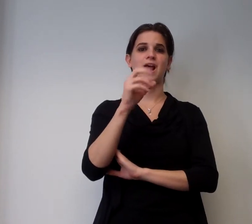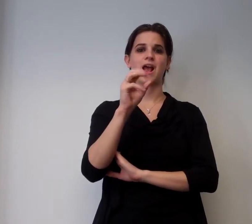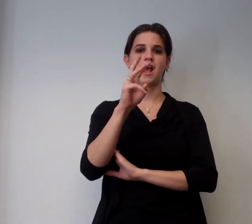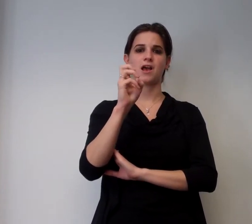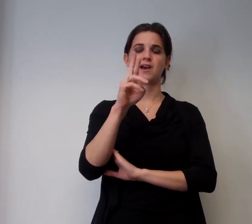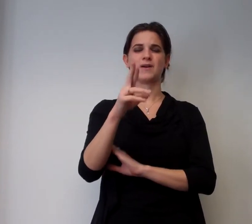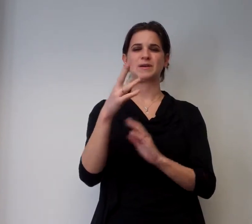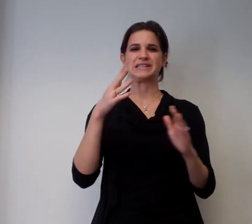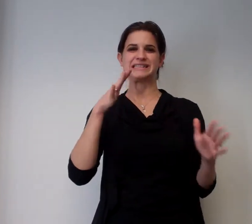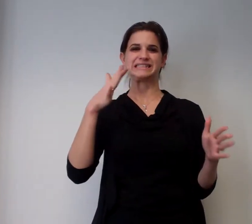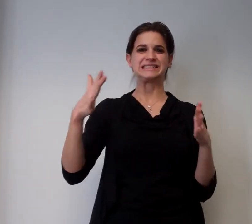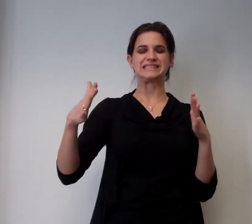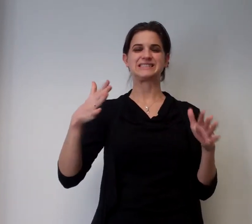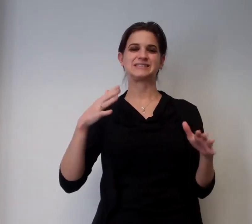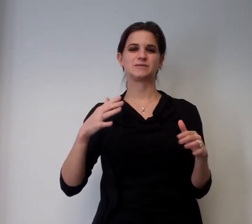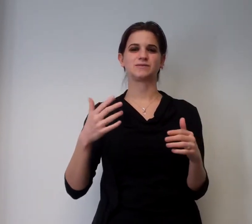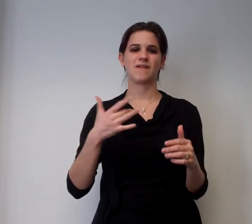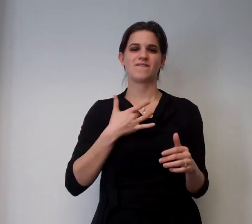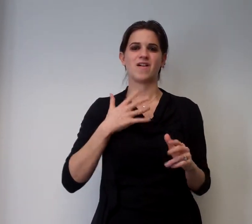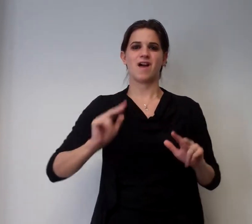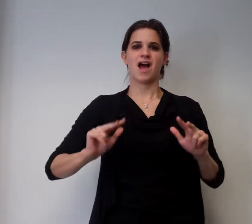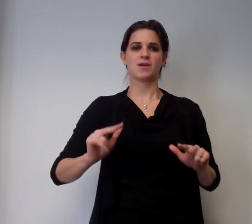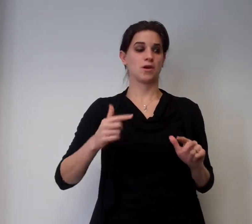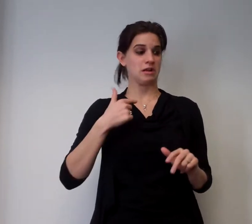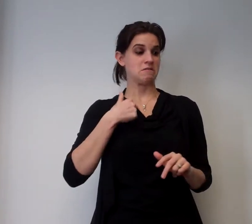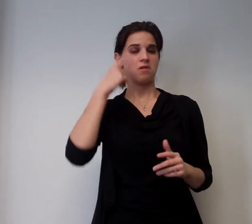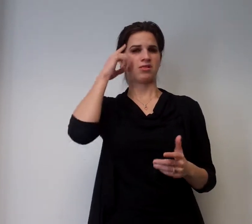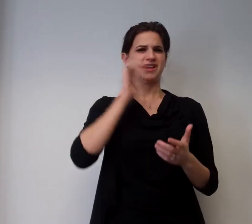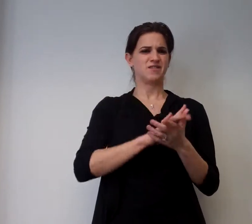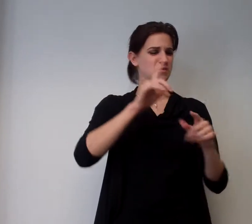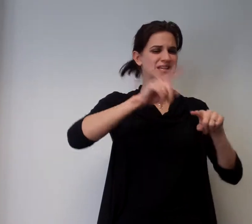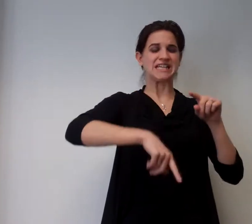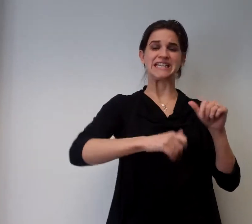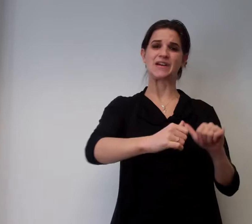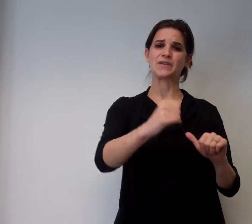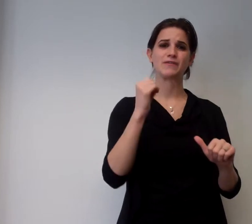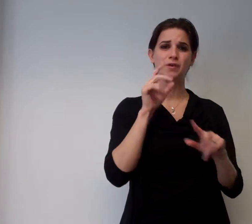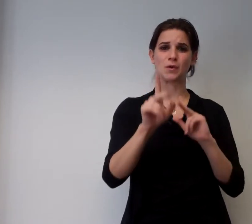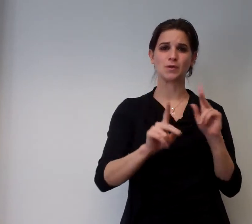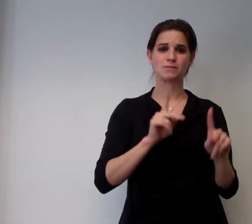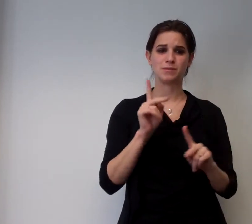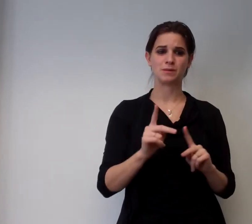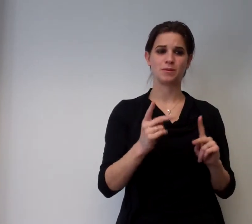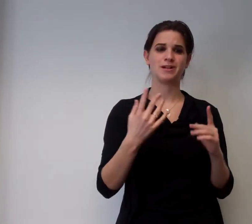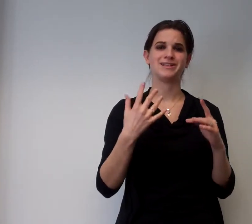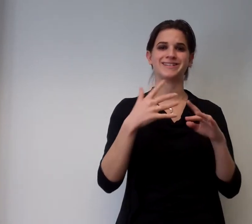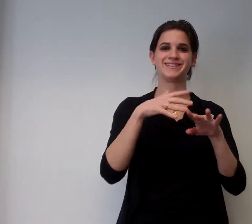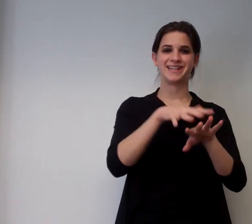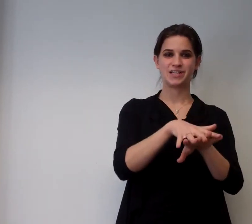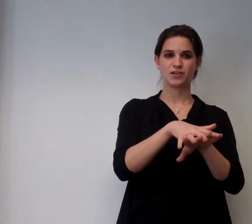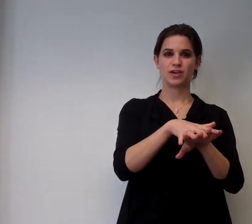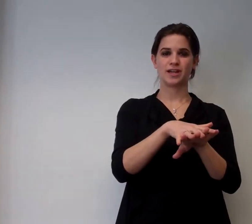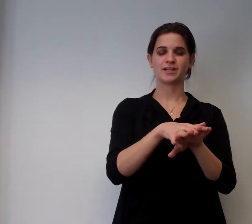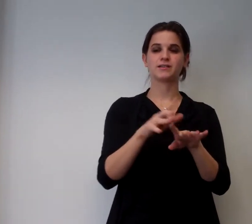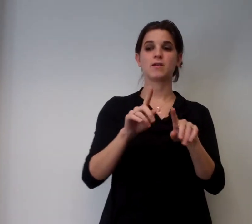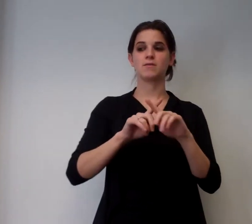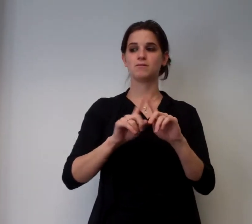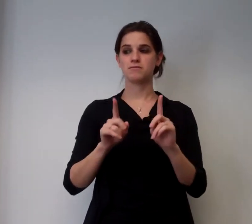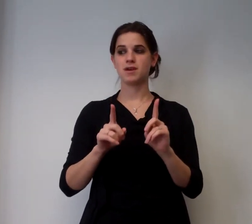accept integration. But on the other hand, the courts had said they had to integrate, and that was the law, and he was the